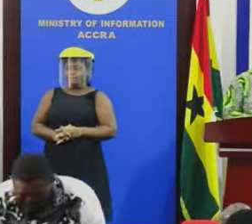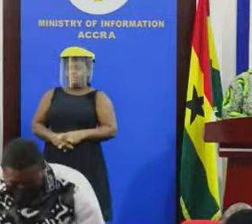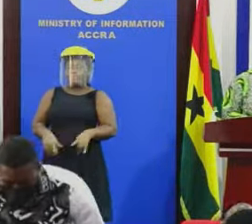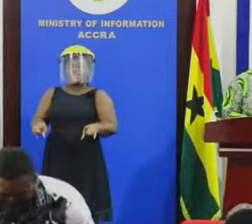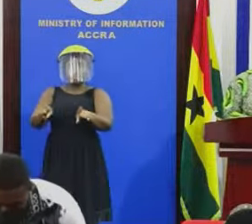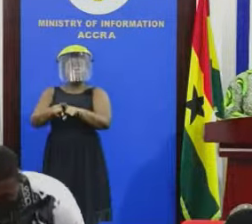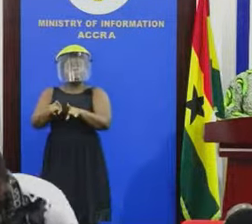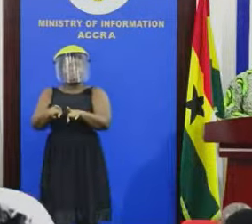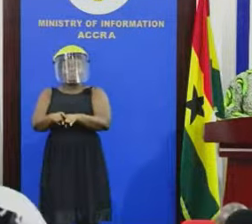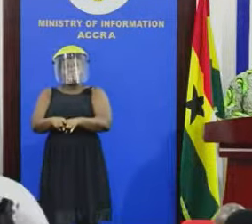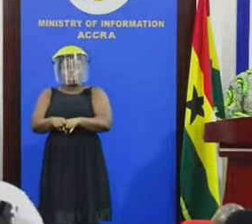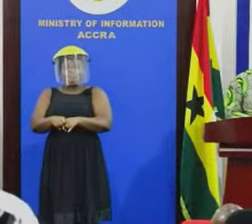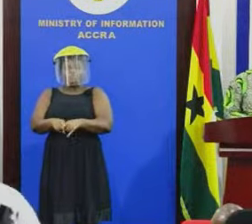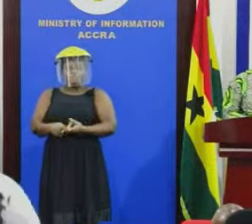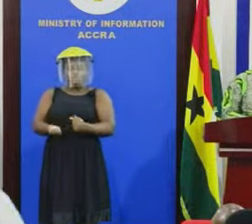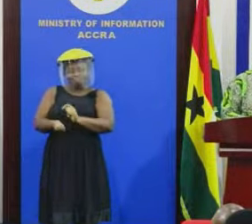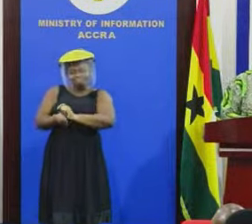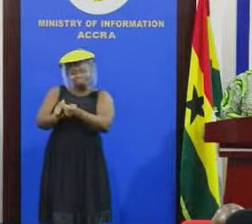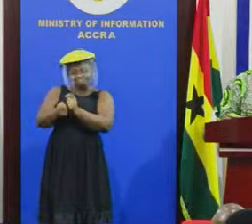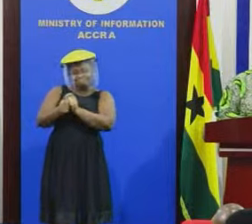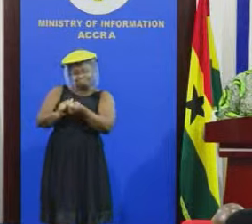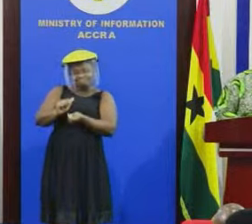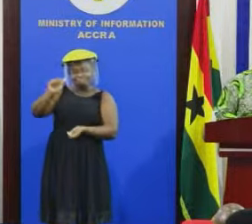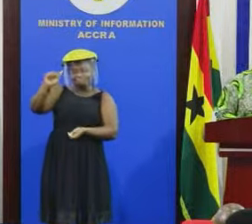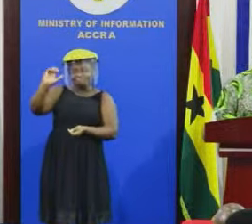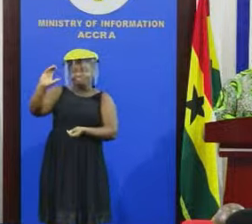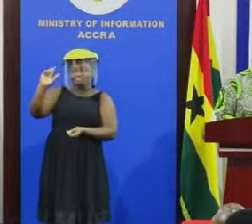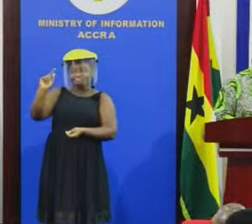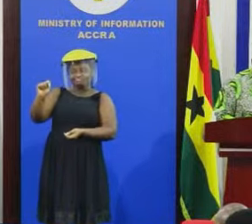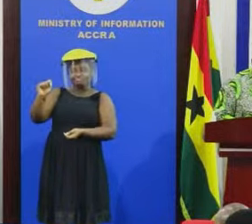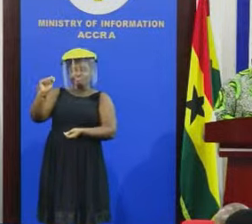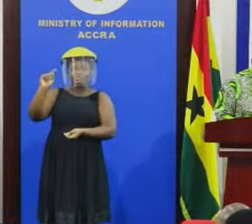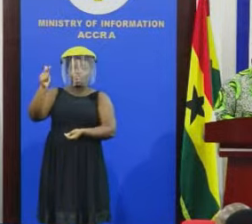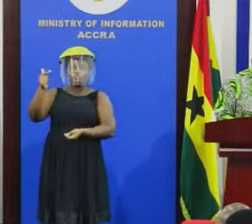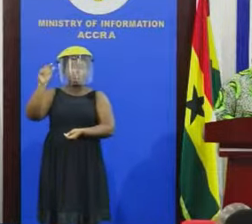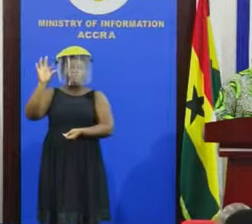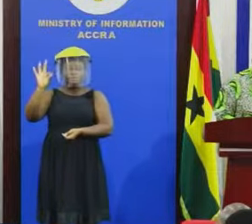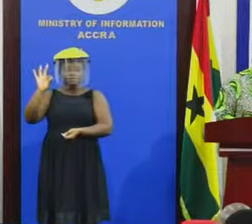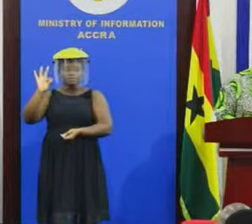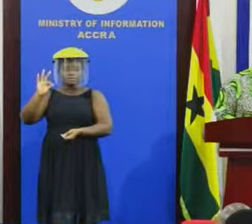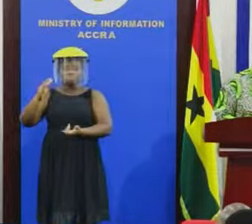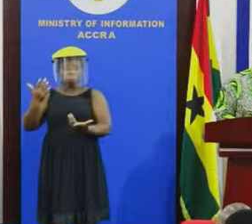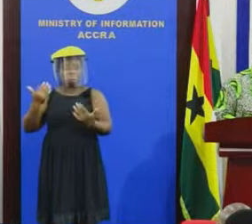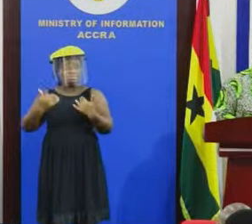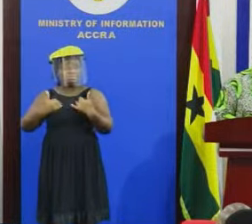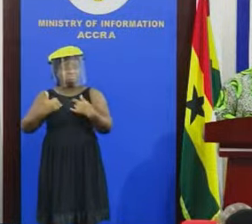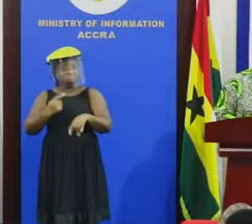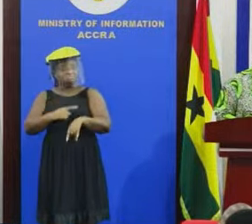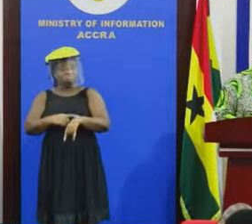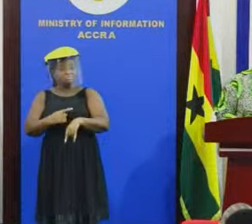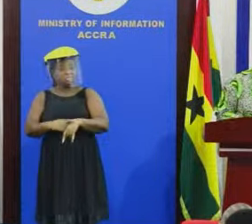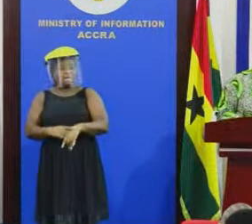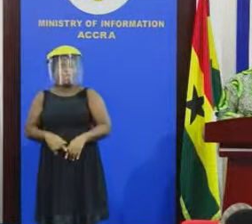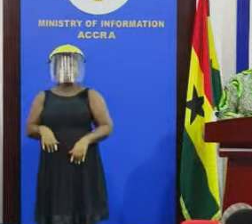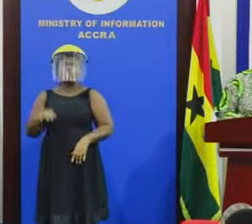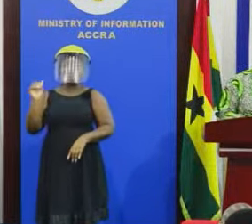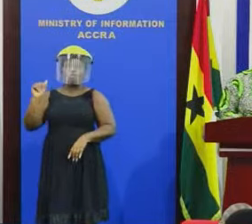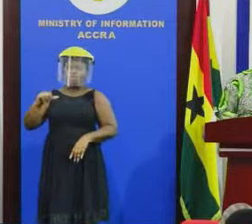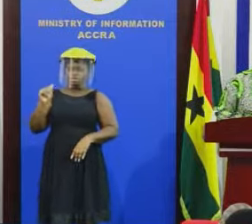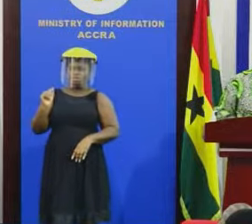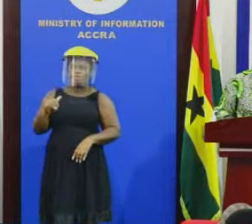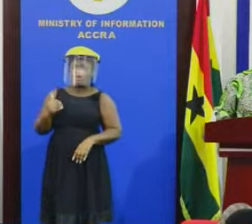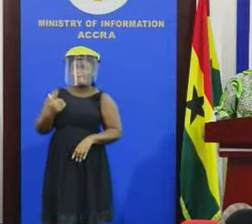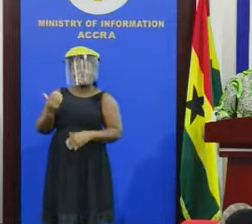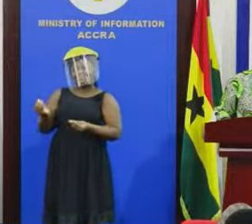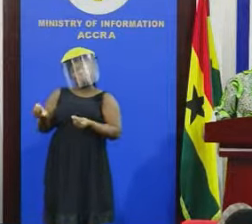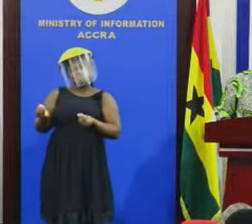Then, in terms of the amendment, there was this question as to whether there are timelines. Yes, we